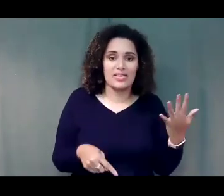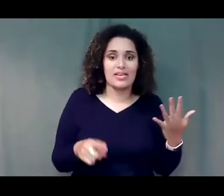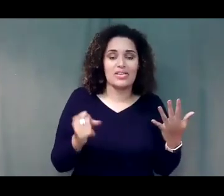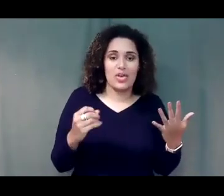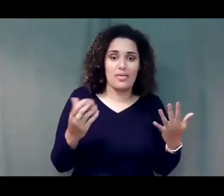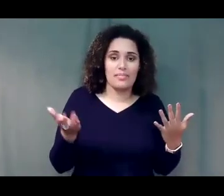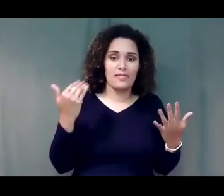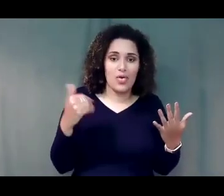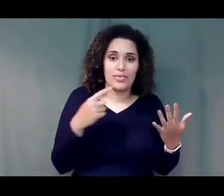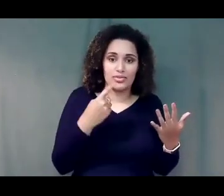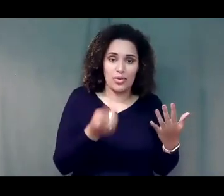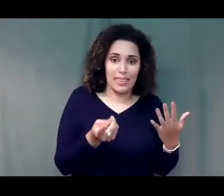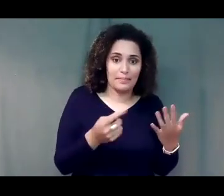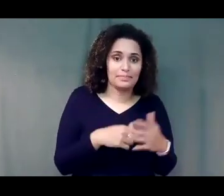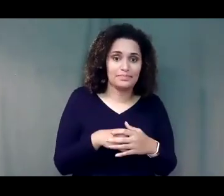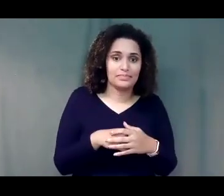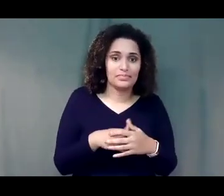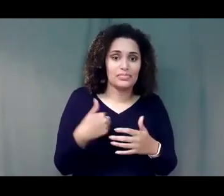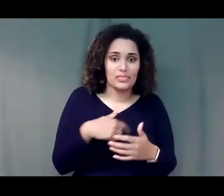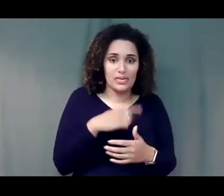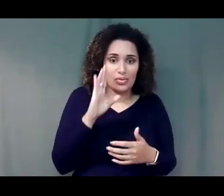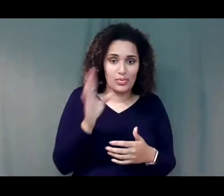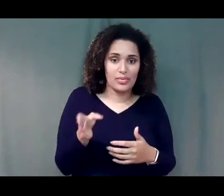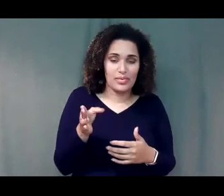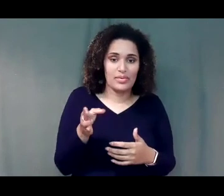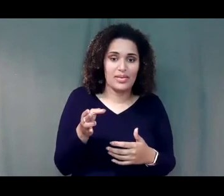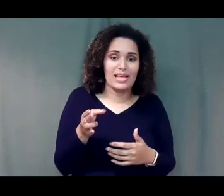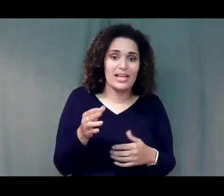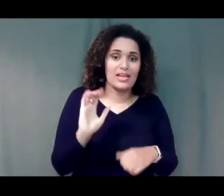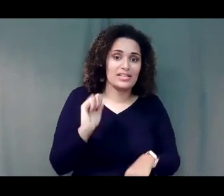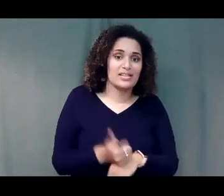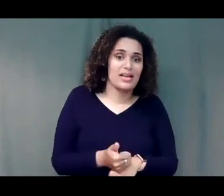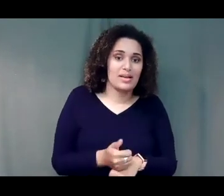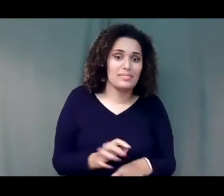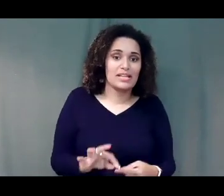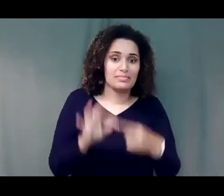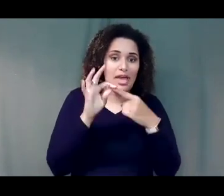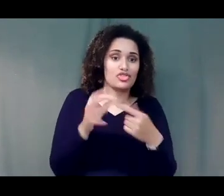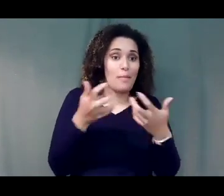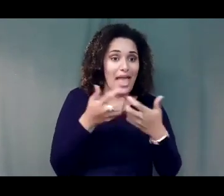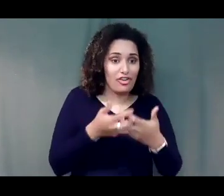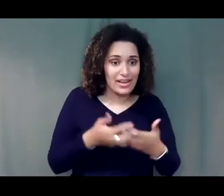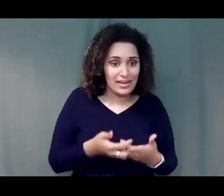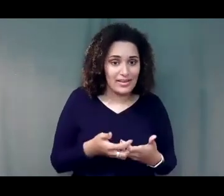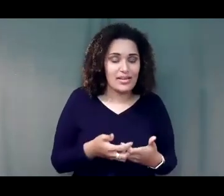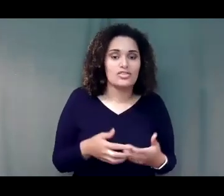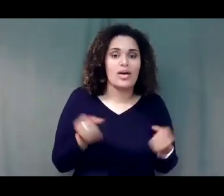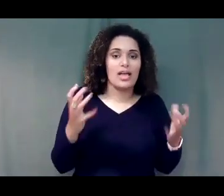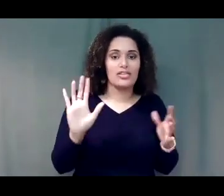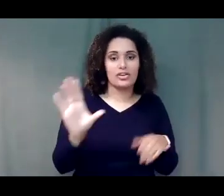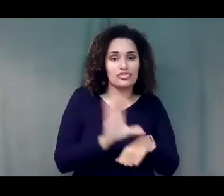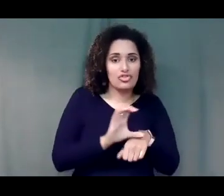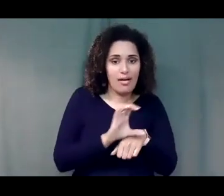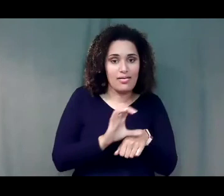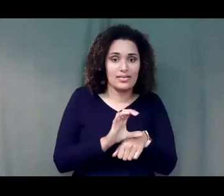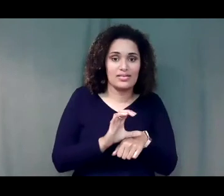ago say, we're going to set up a special pairing. So we got a bunch of their chocolates, and